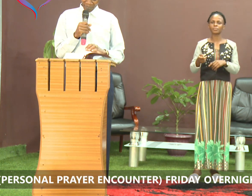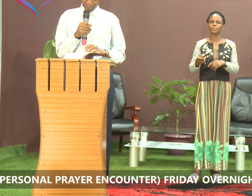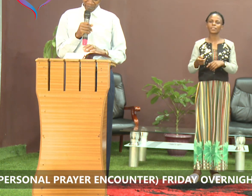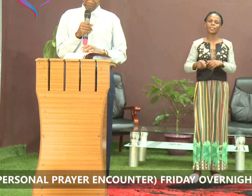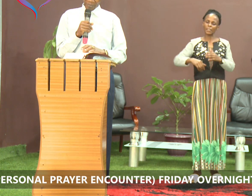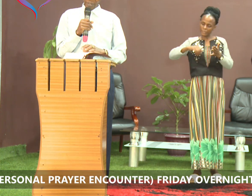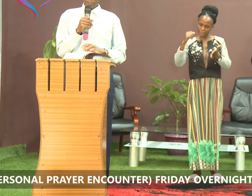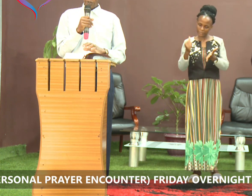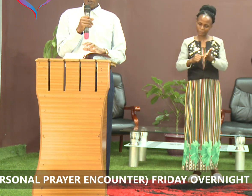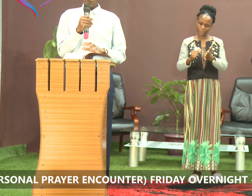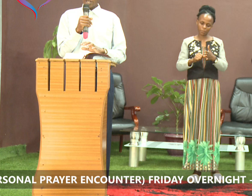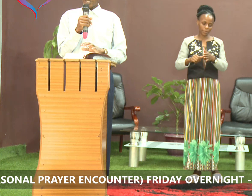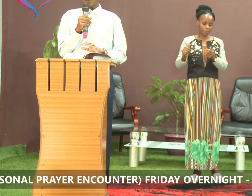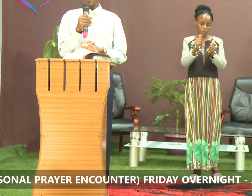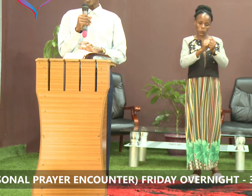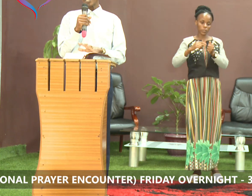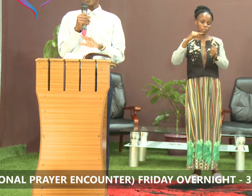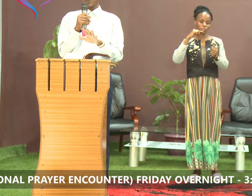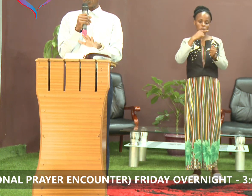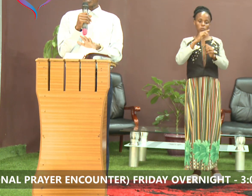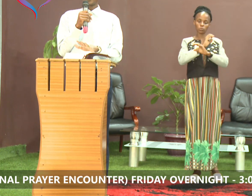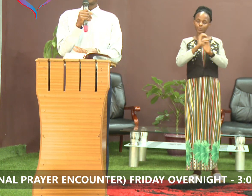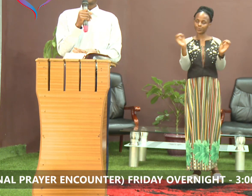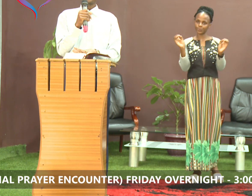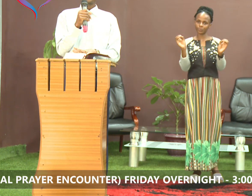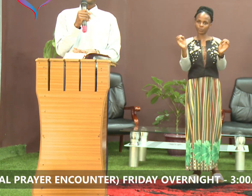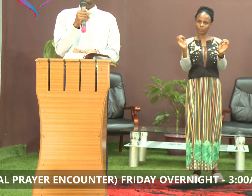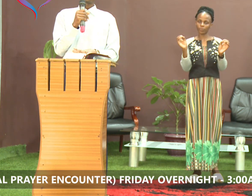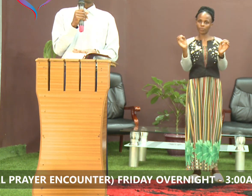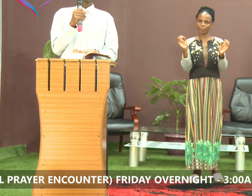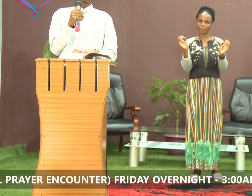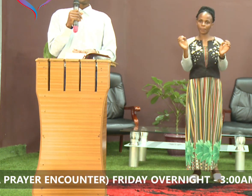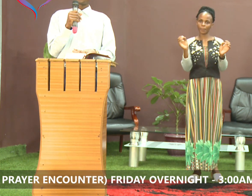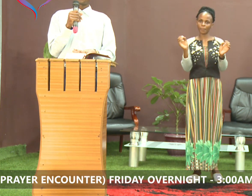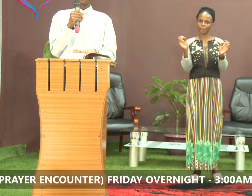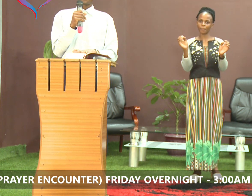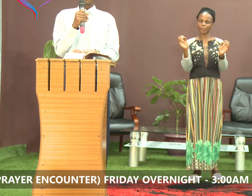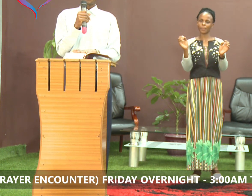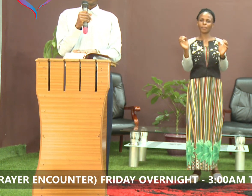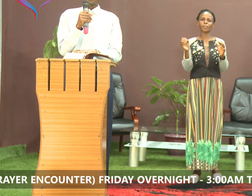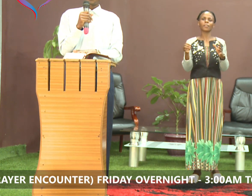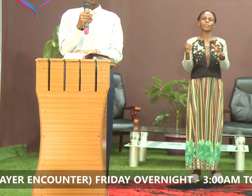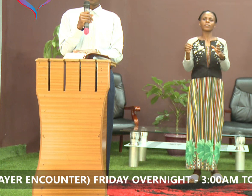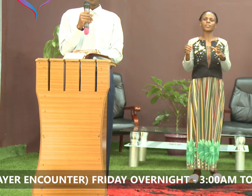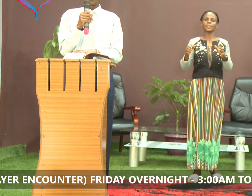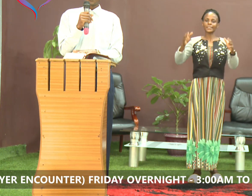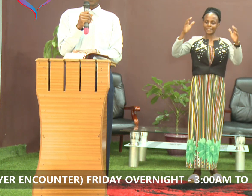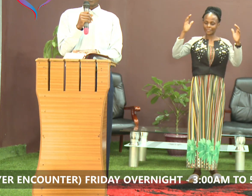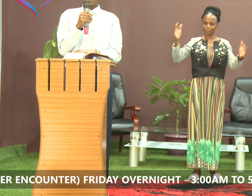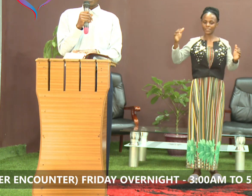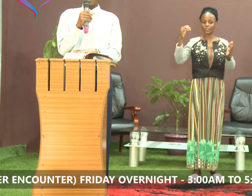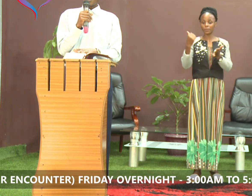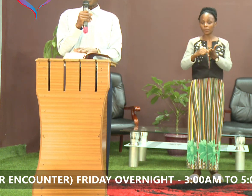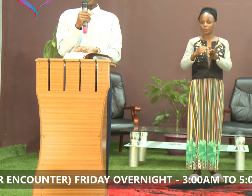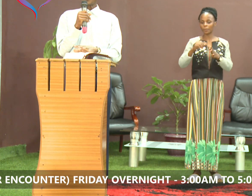not with social media. So ndi wano kugama nti obuzibu tebulina social media. The biggest problem in the world is making a problem where there is no